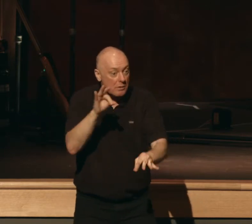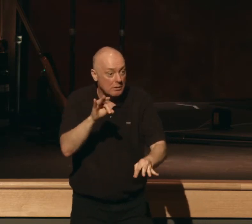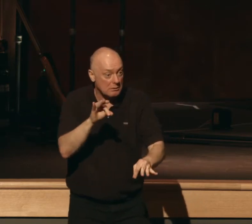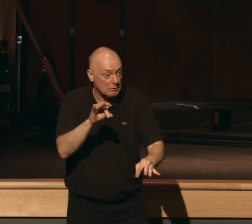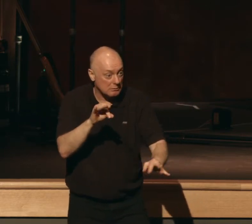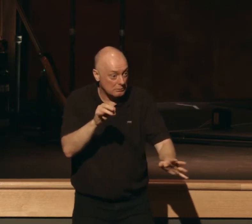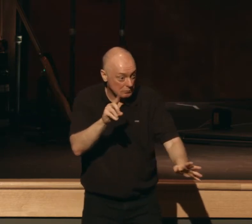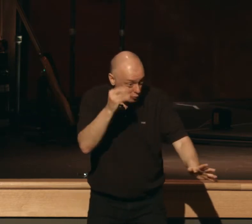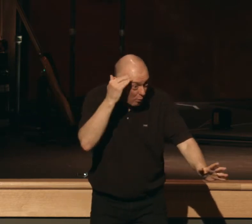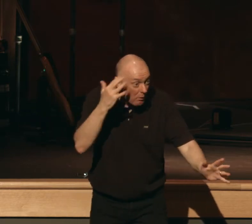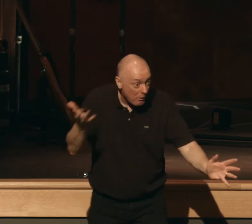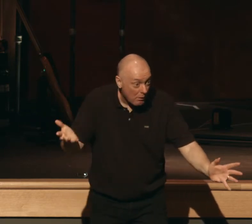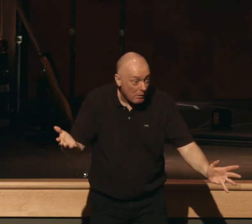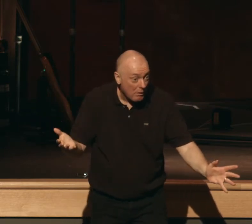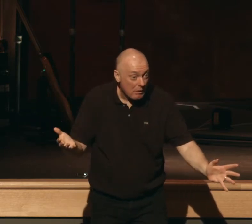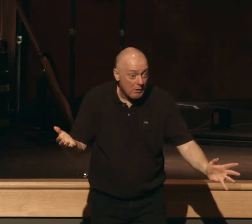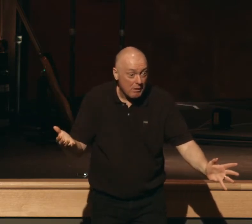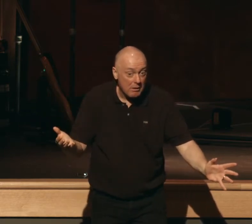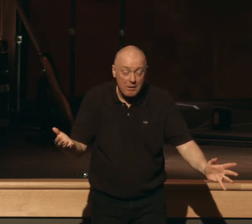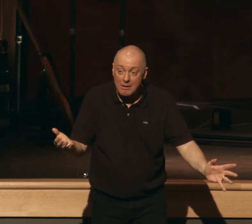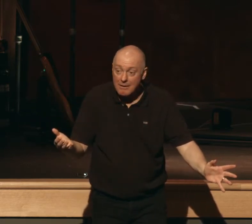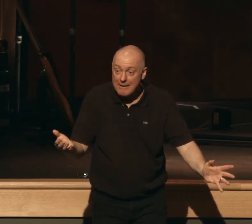Spirit?